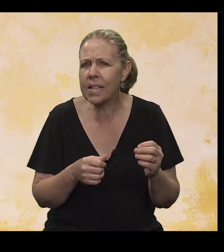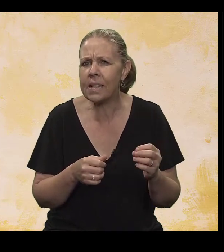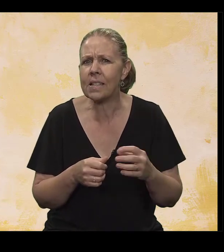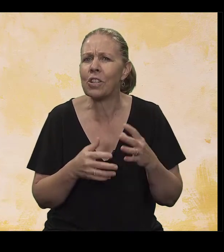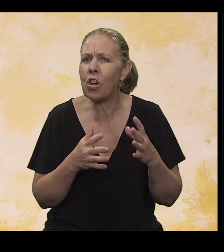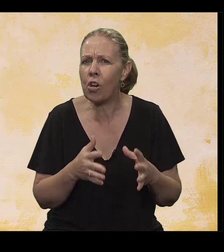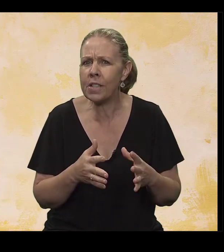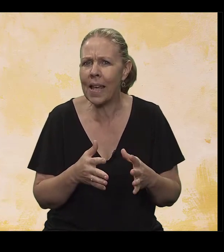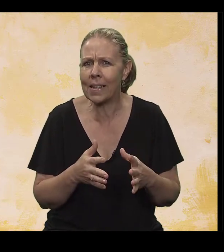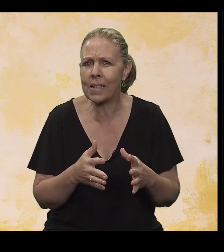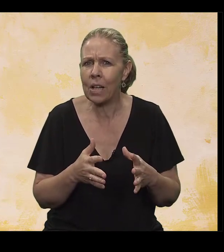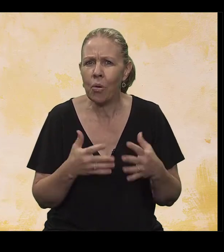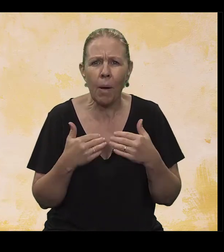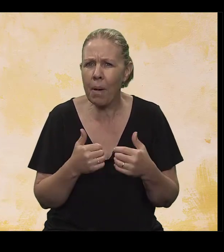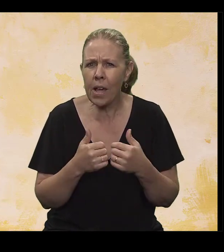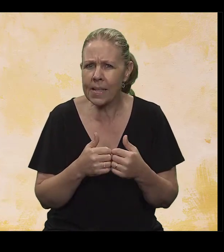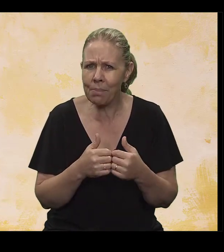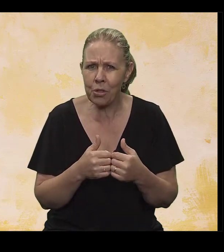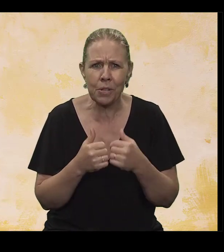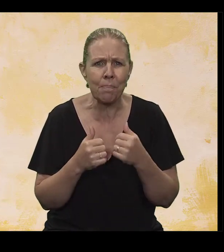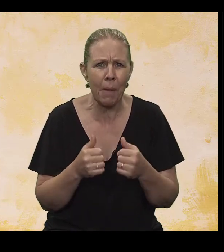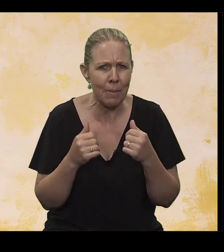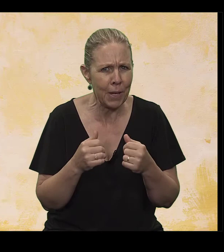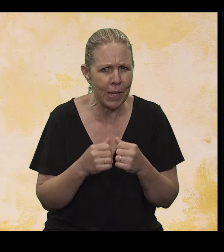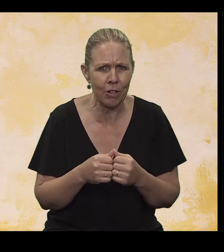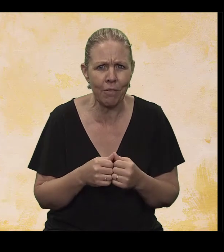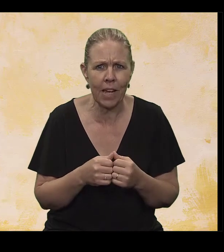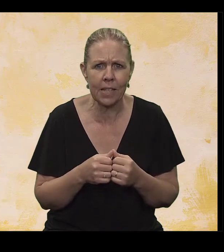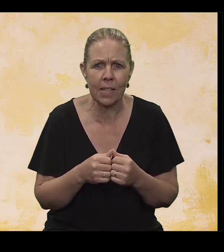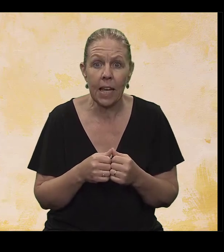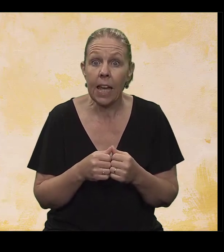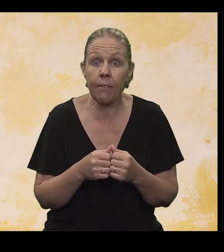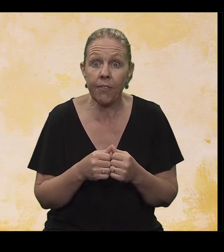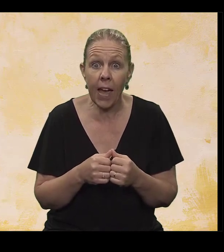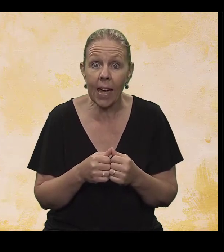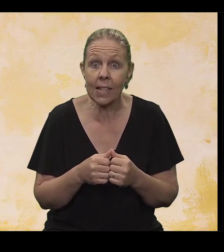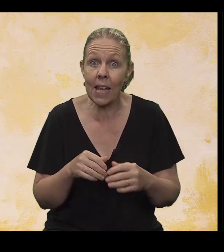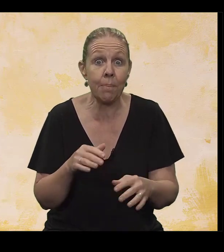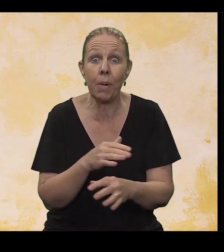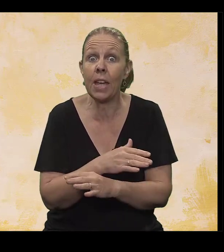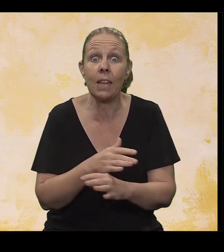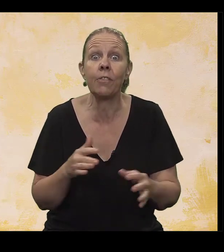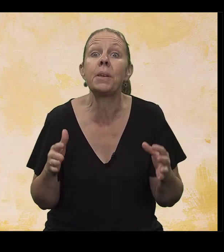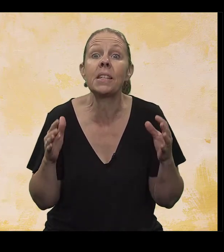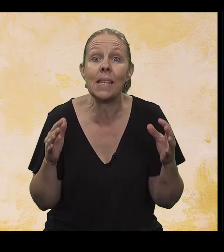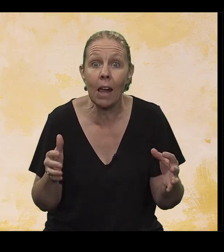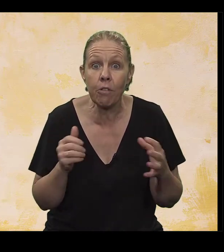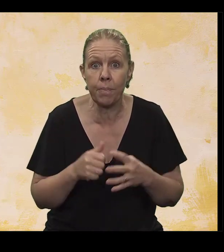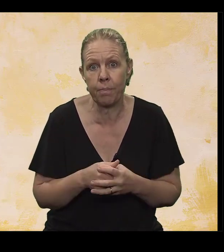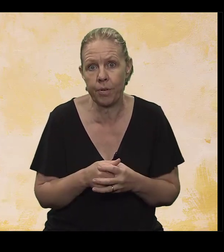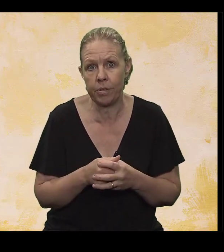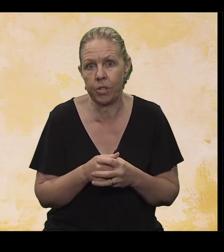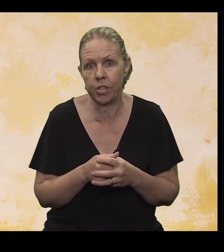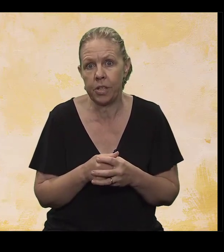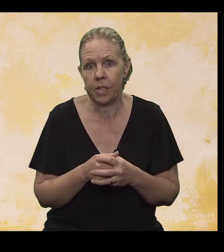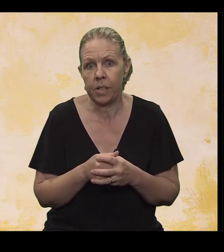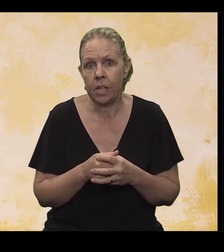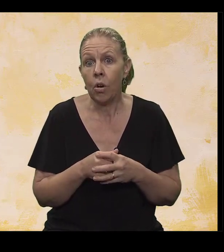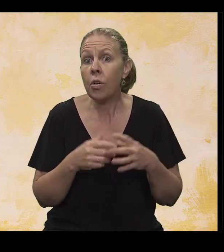reasons and contexts why my assumptions may be incorrect. In fact, it might even be a terrible approach. Or there